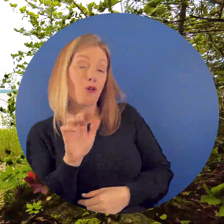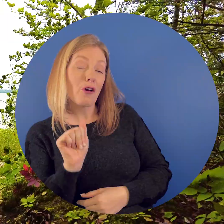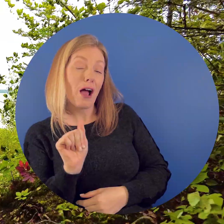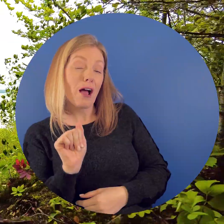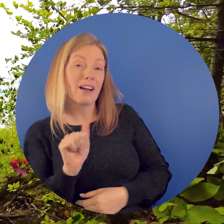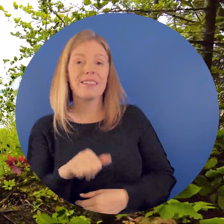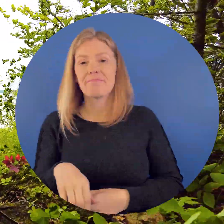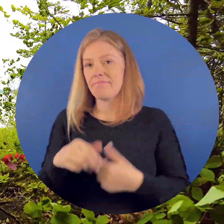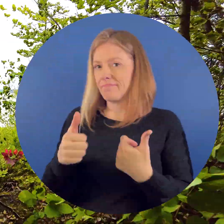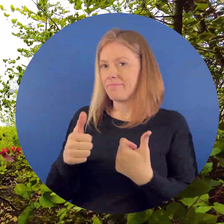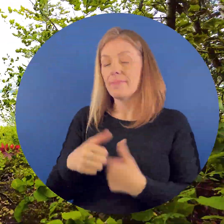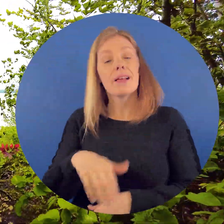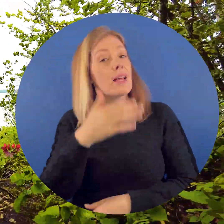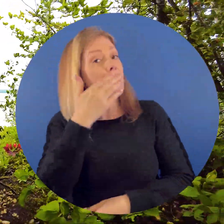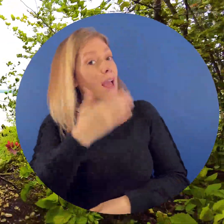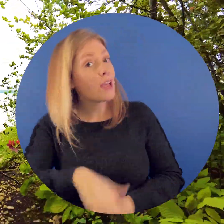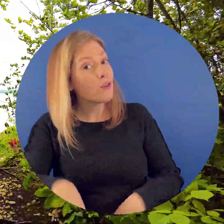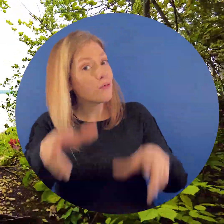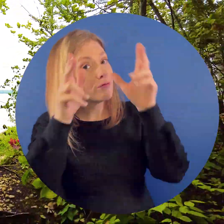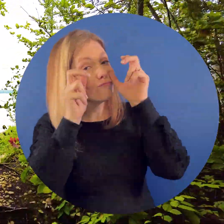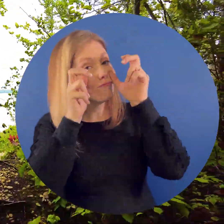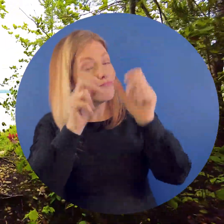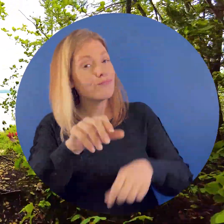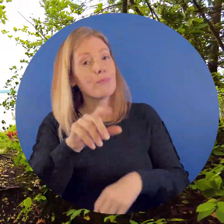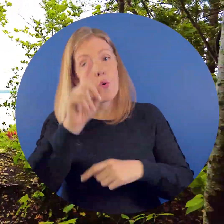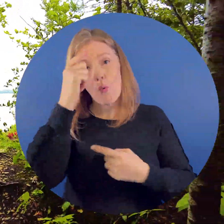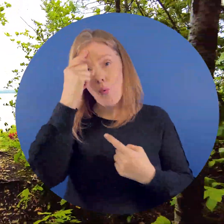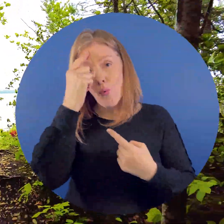you for tuning in to Wander and Wonder in the